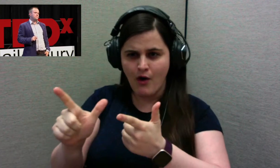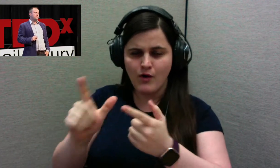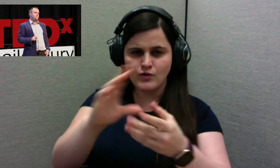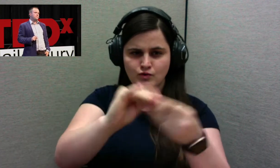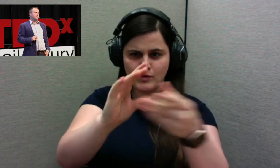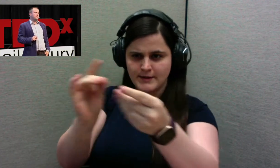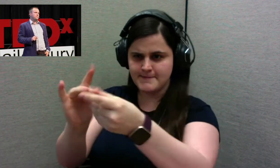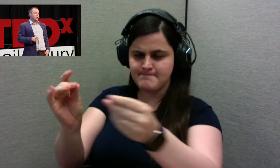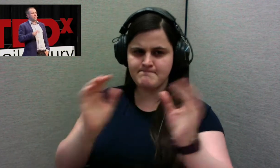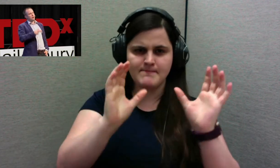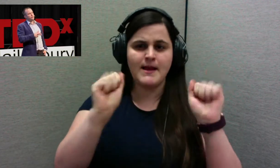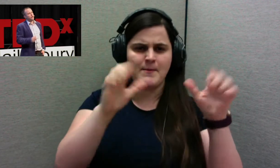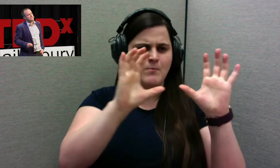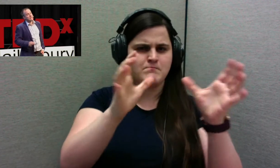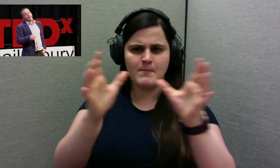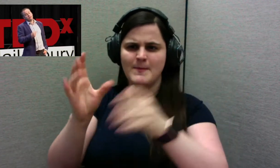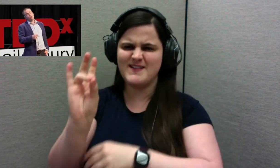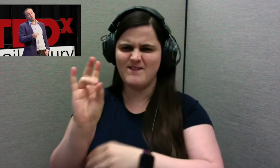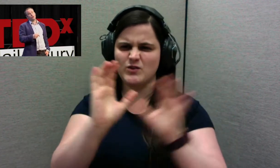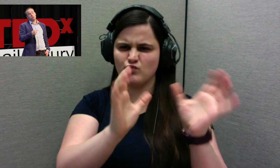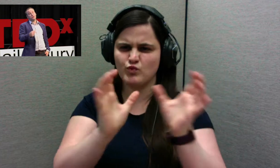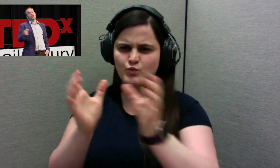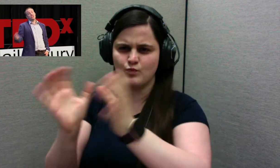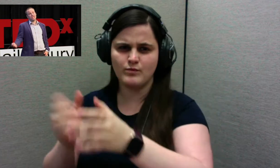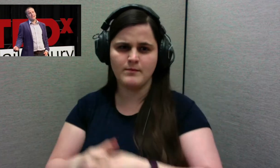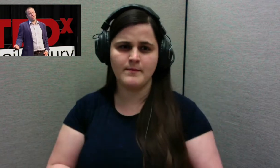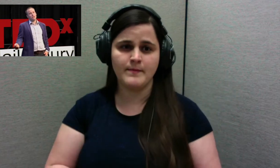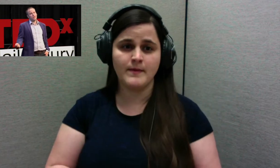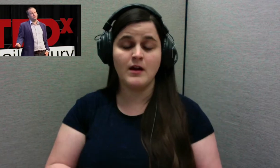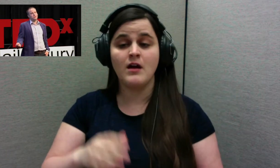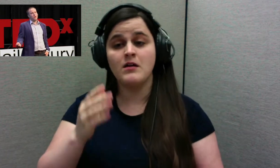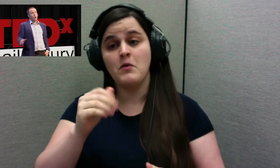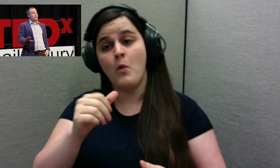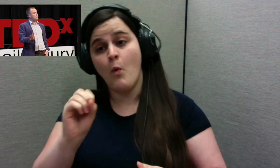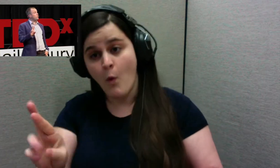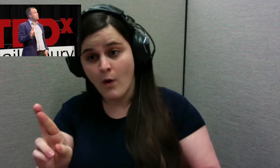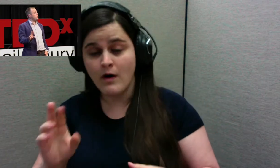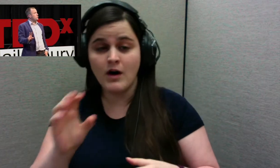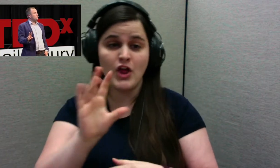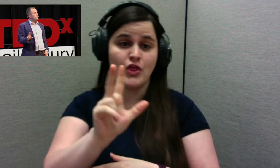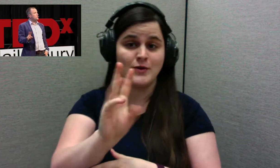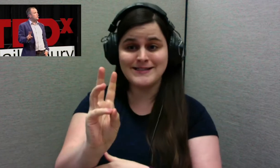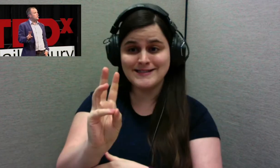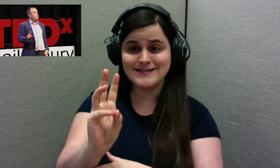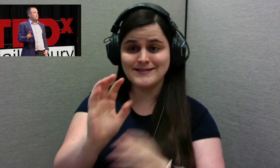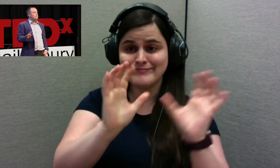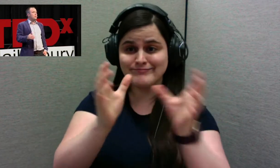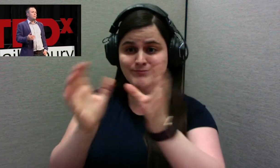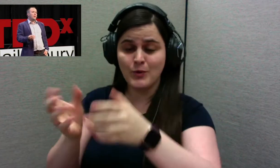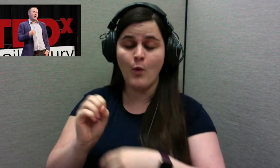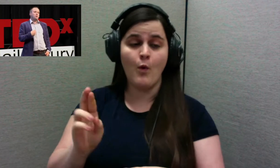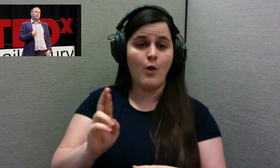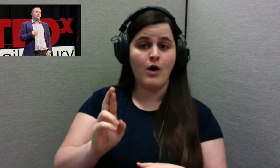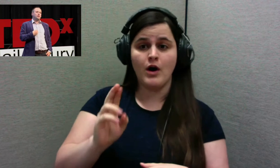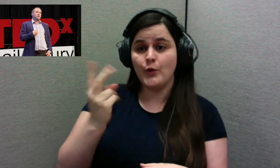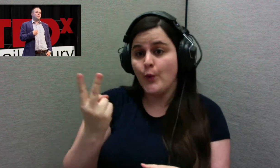archetypes. But then you might have heard it said that every story falls into one of 36 archetypes, or maybe one of 2. But